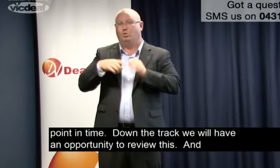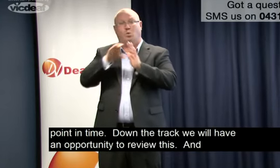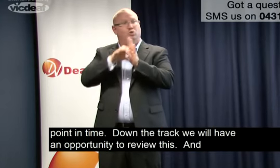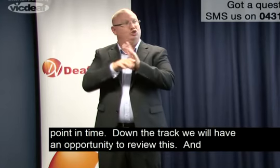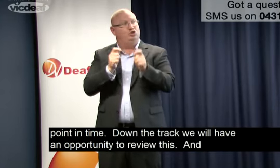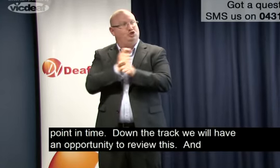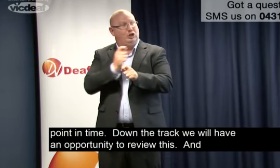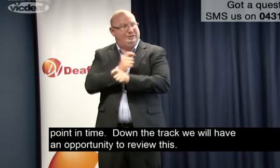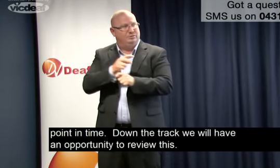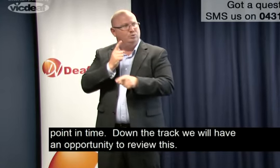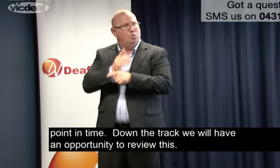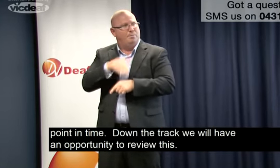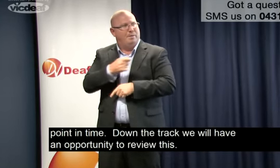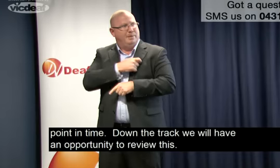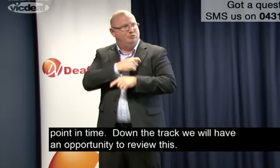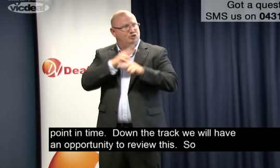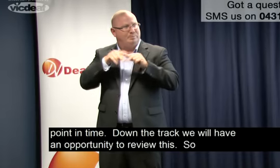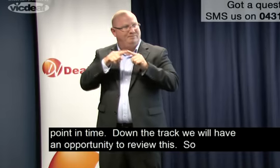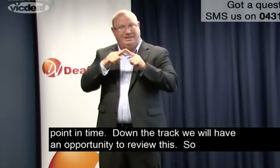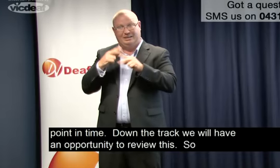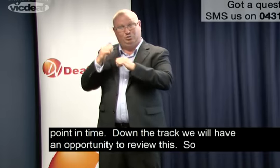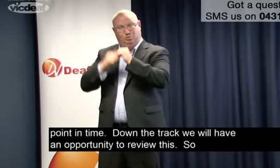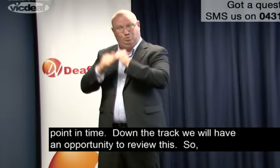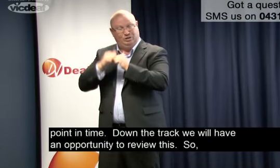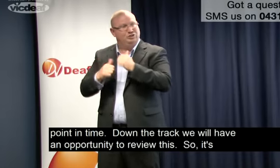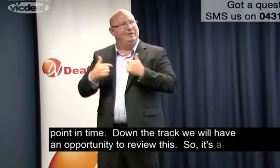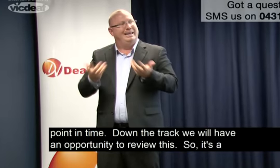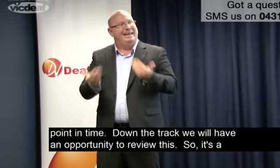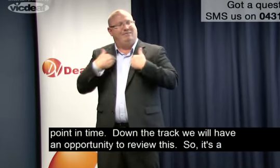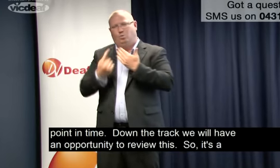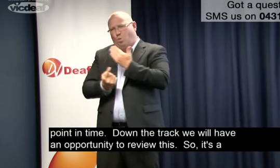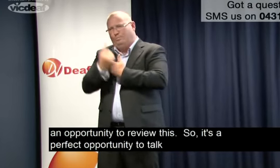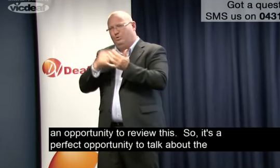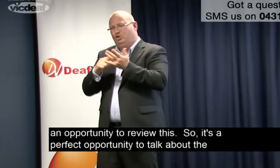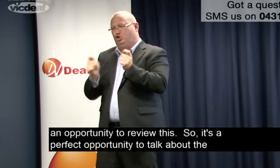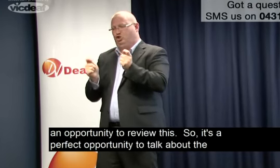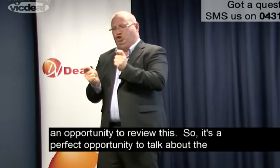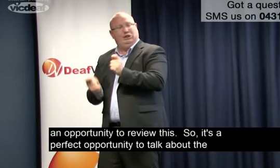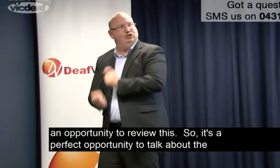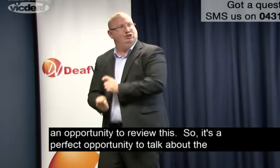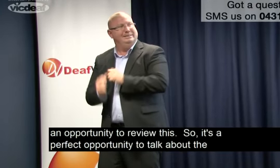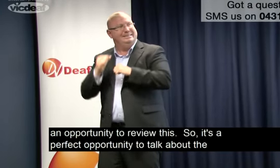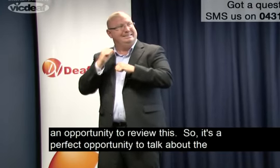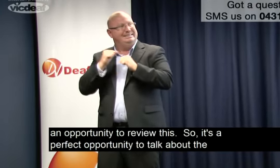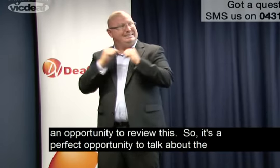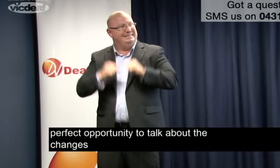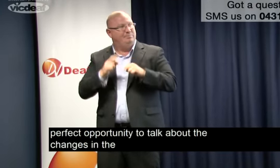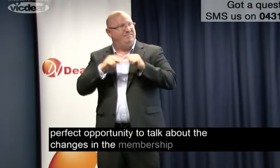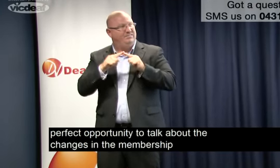So it's a perfect opportunity to talk about the changes and the membership fee structure and give us an opportunity to tweak the